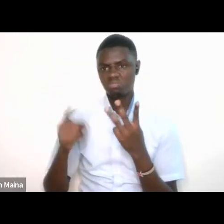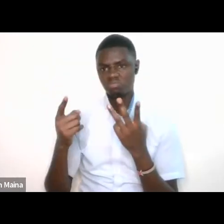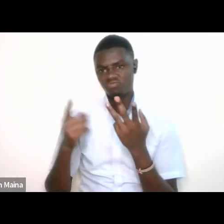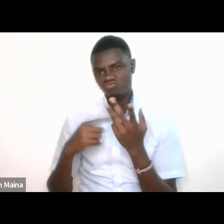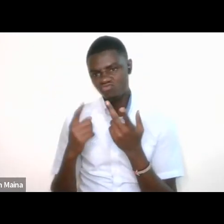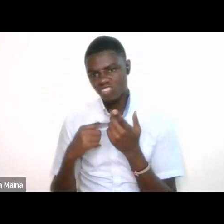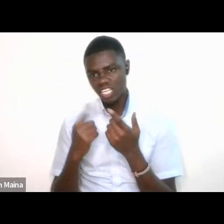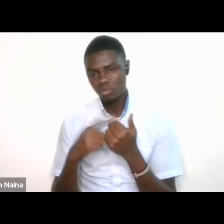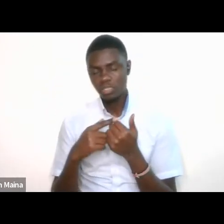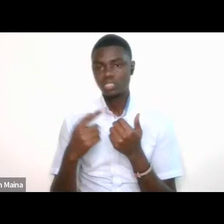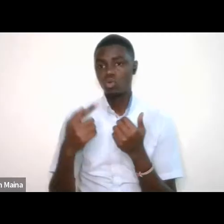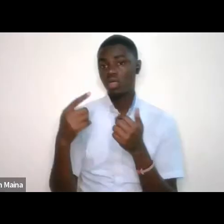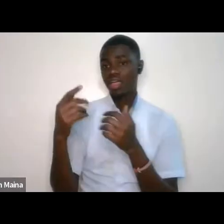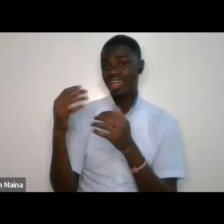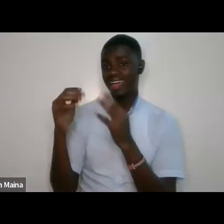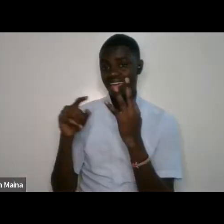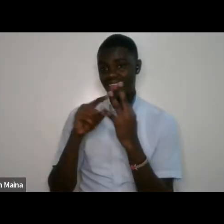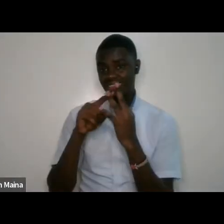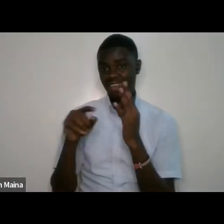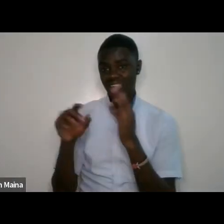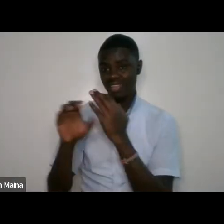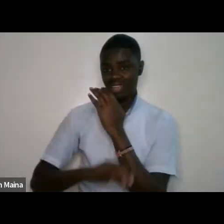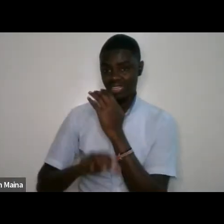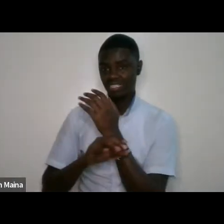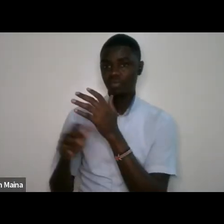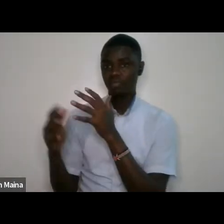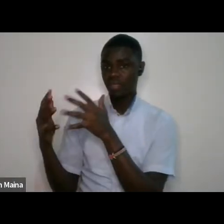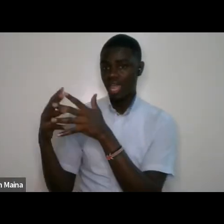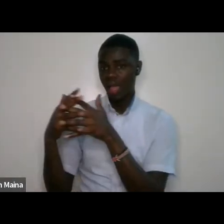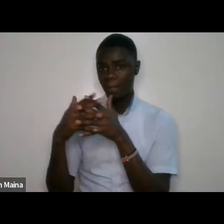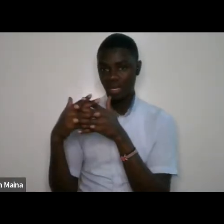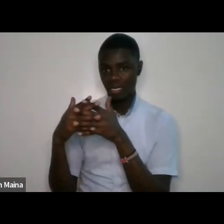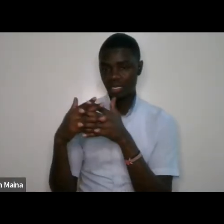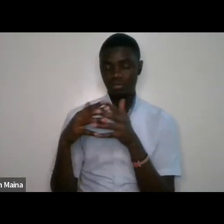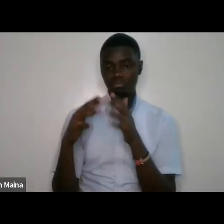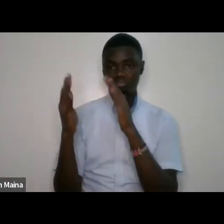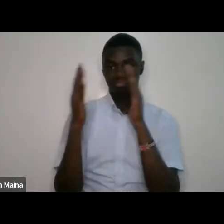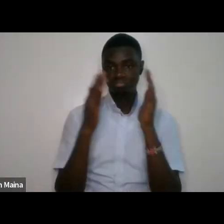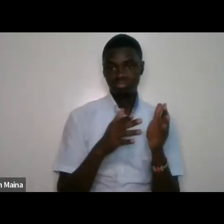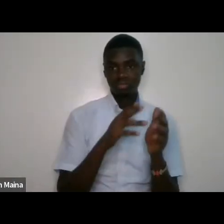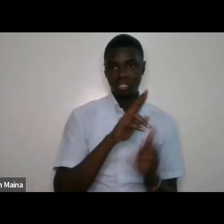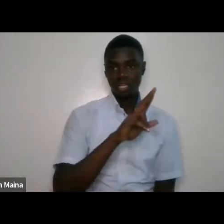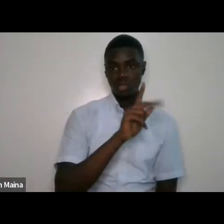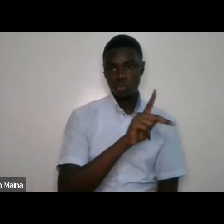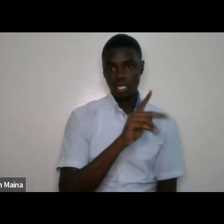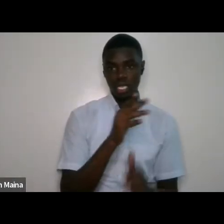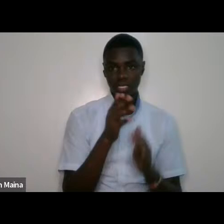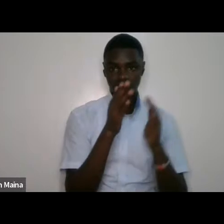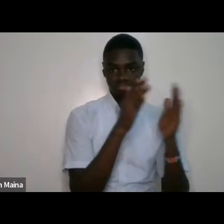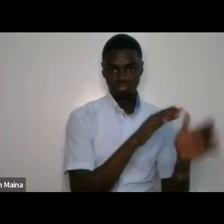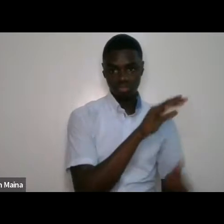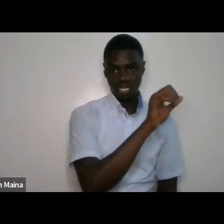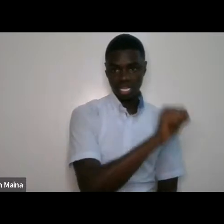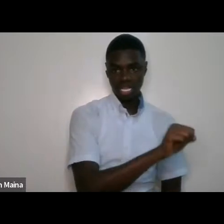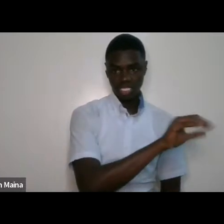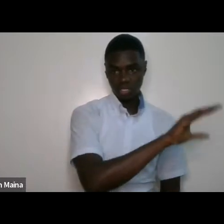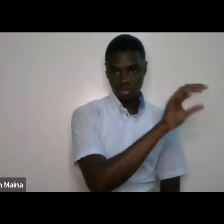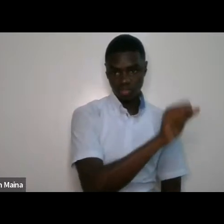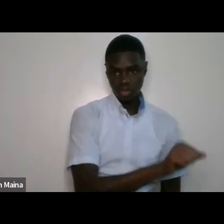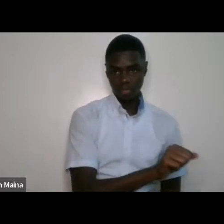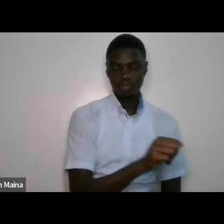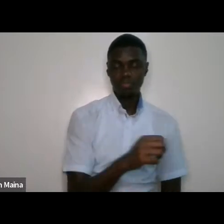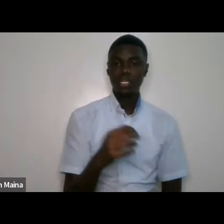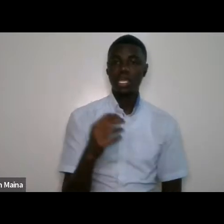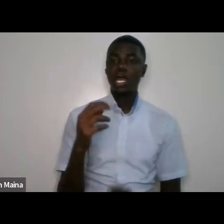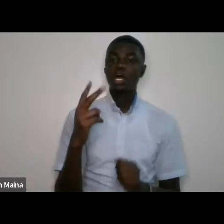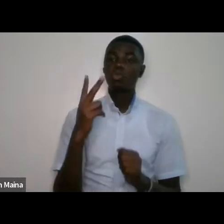States, let's look at the United Kingdom, and let's look at South Africa. In